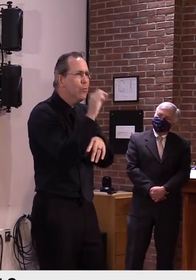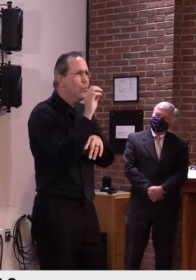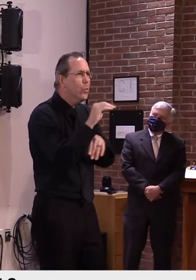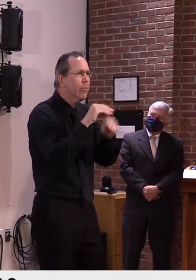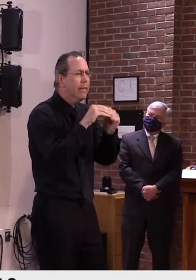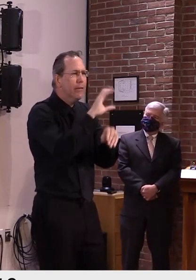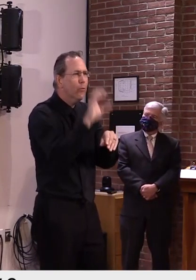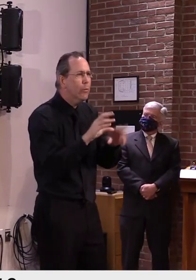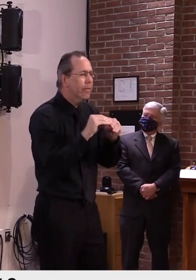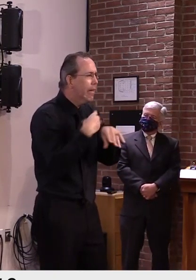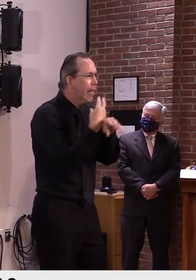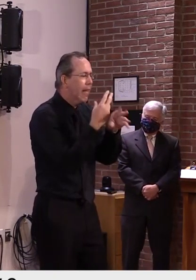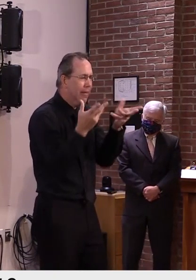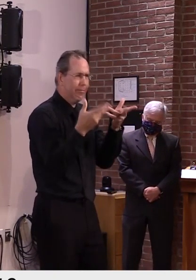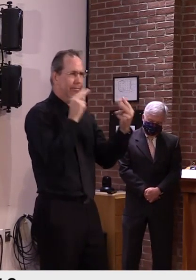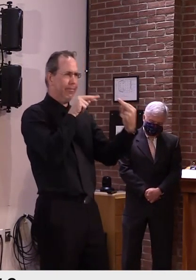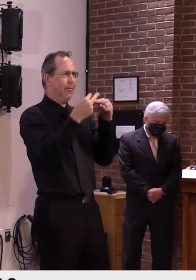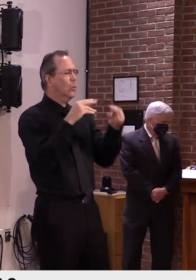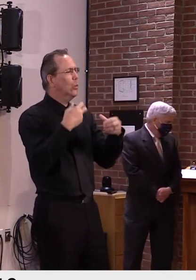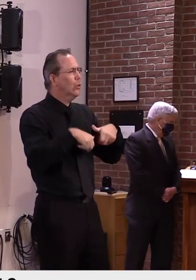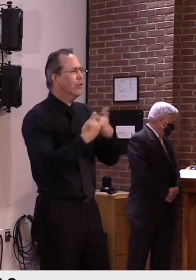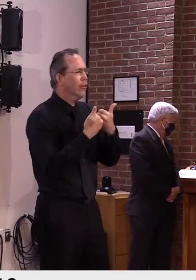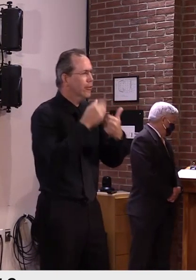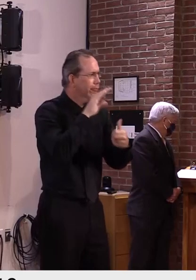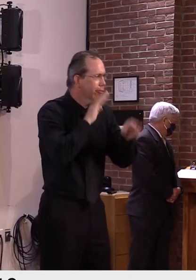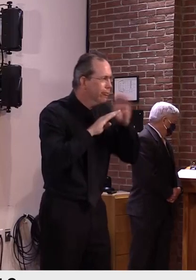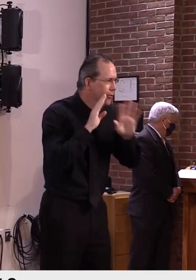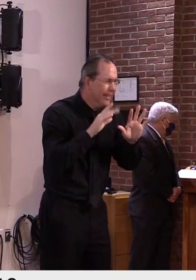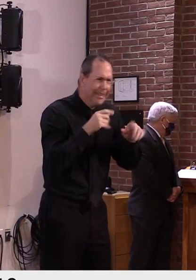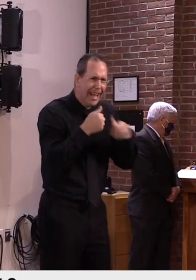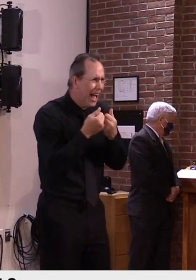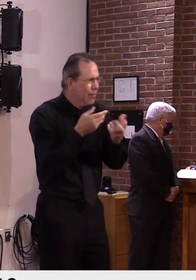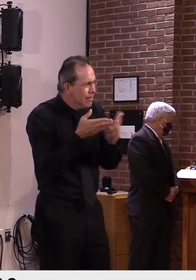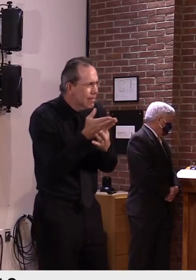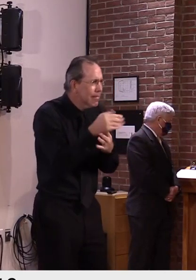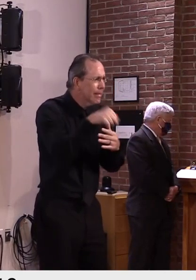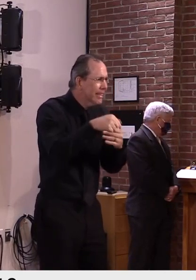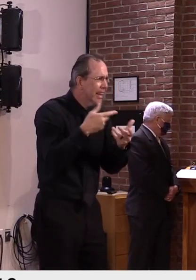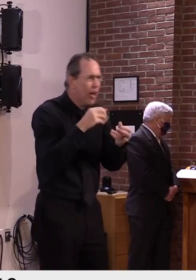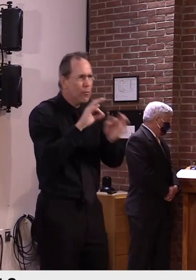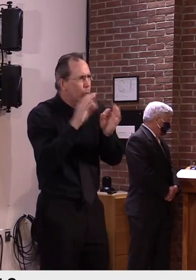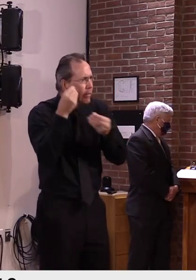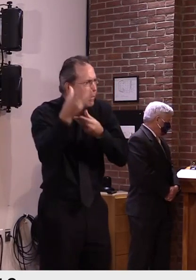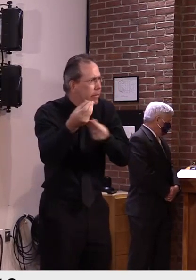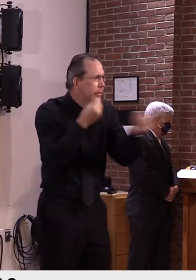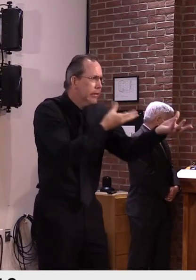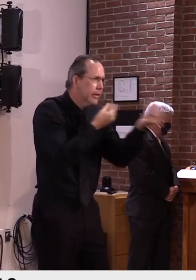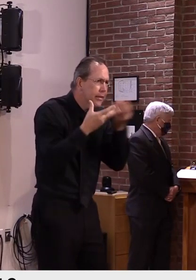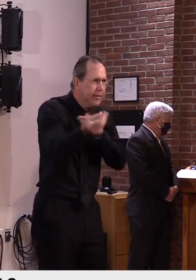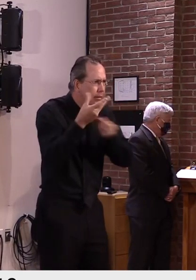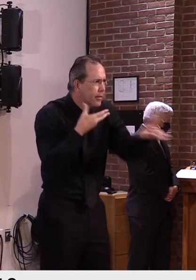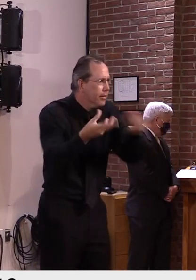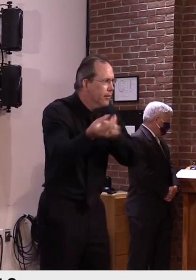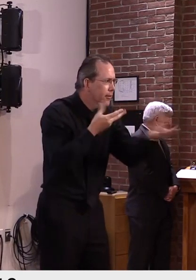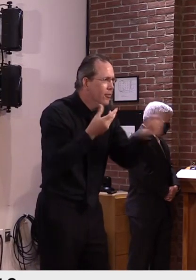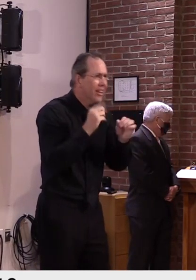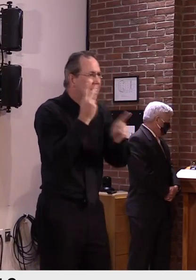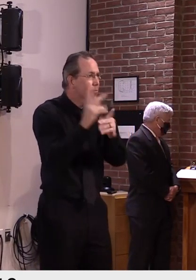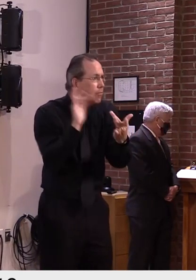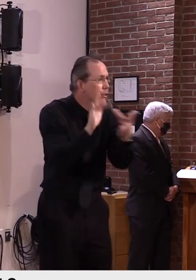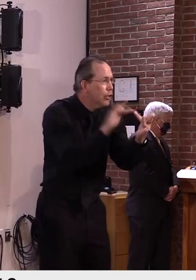we're all trying to do whatever we can to continue to inform each other and to make sure that we're protecting Vermonters.